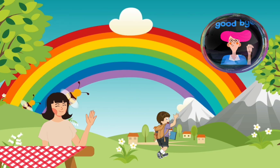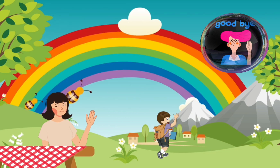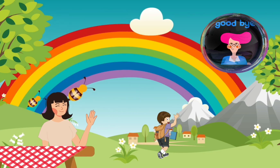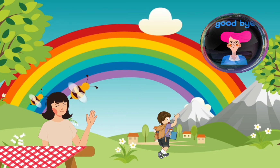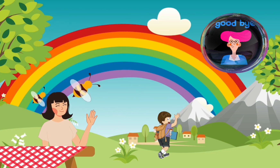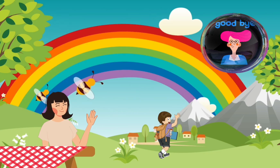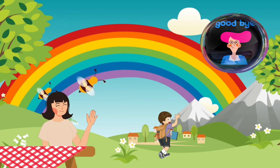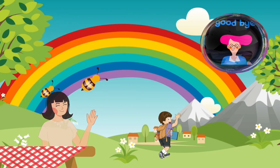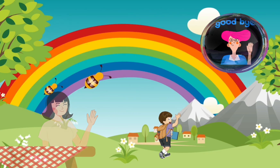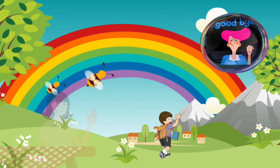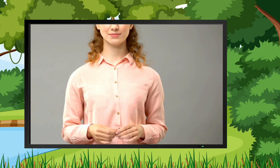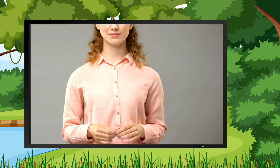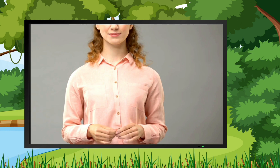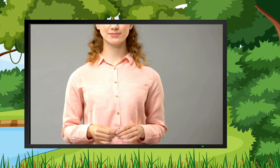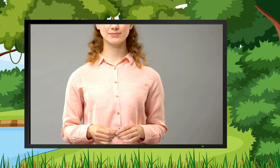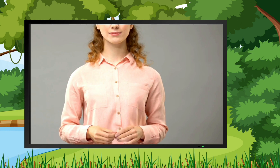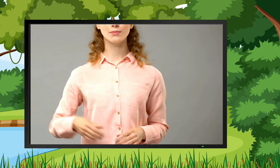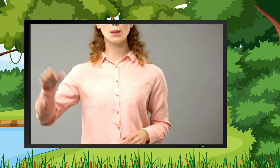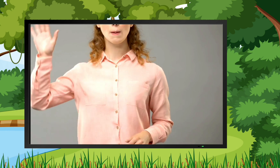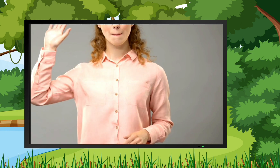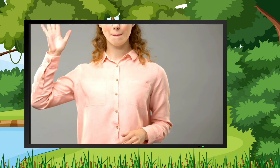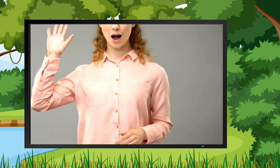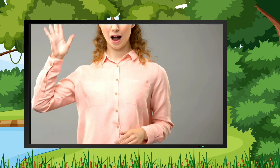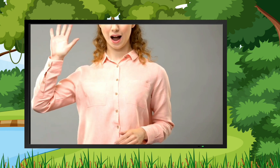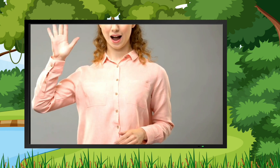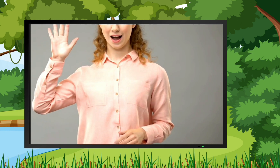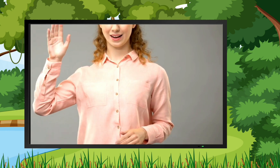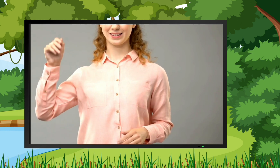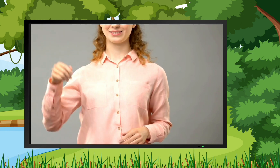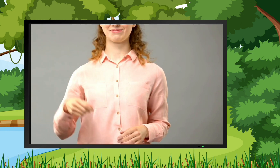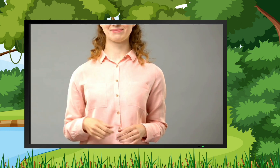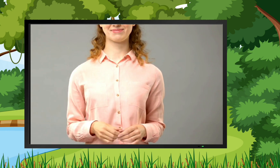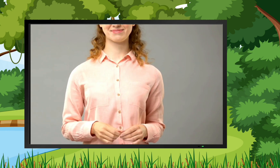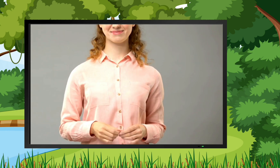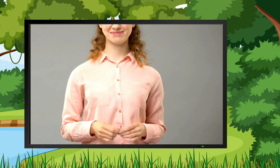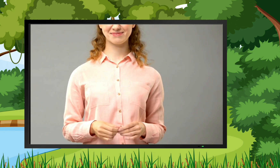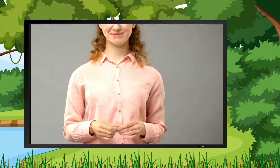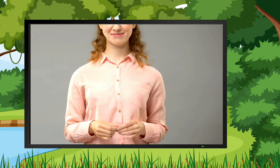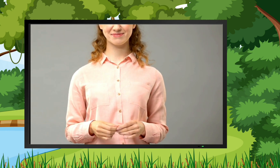or goes away. Let's sign bye.